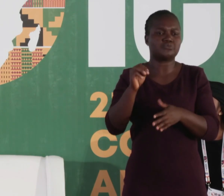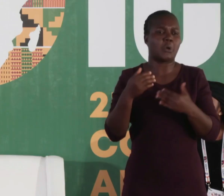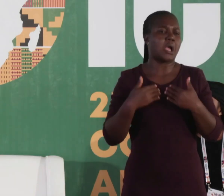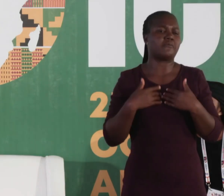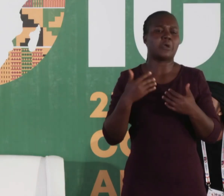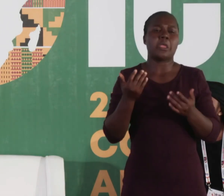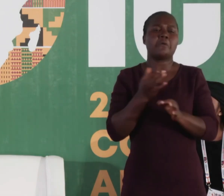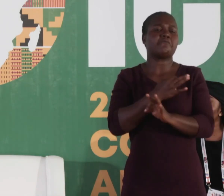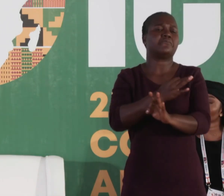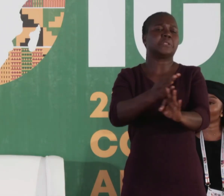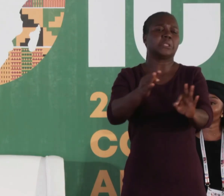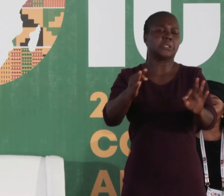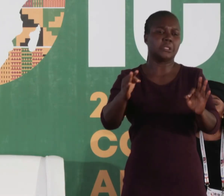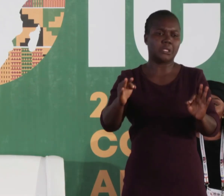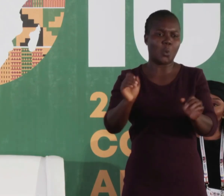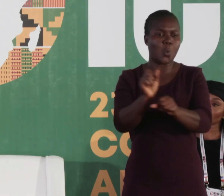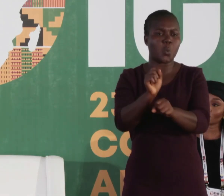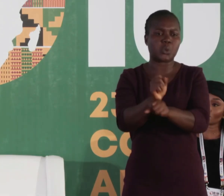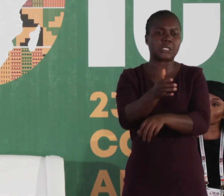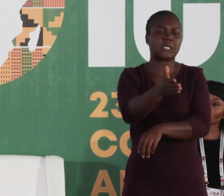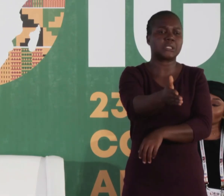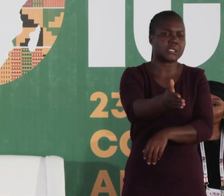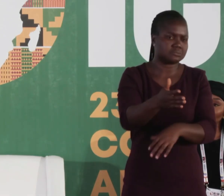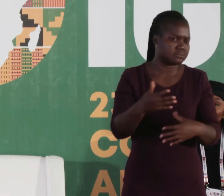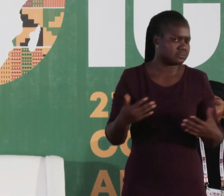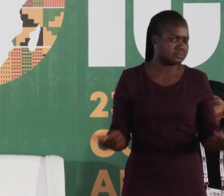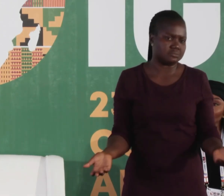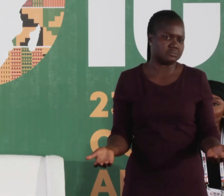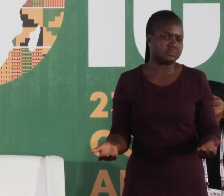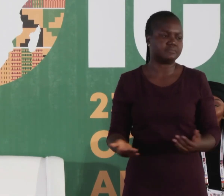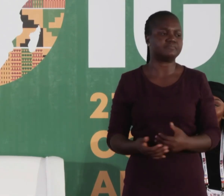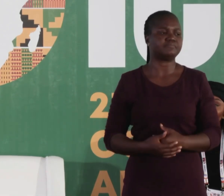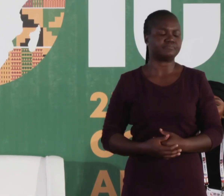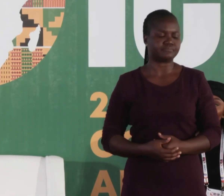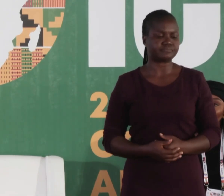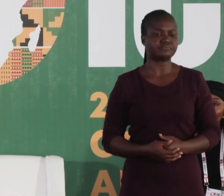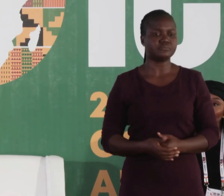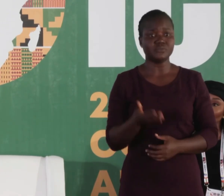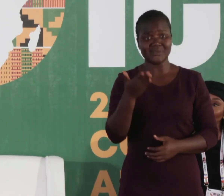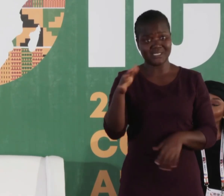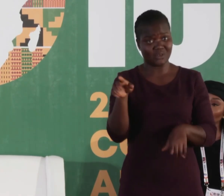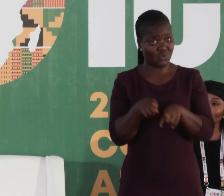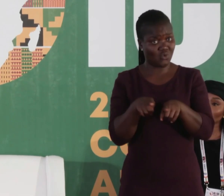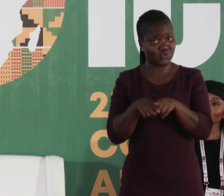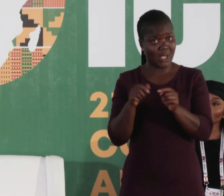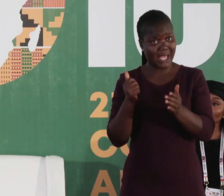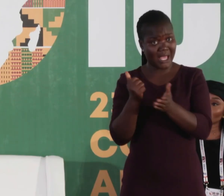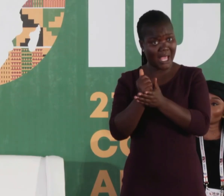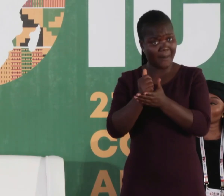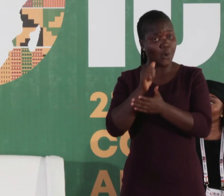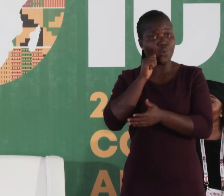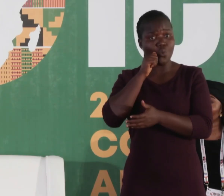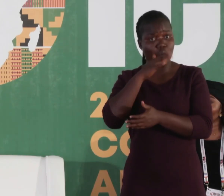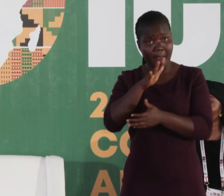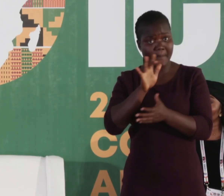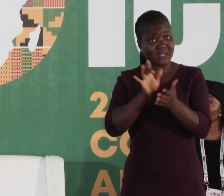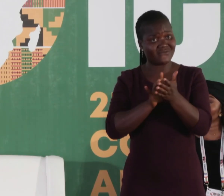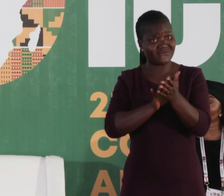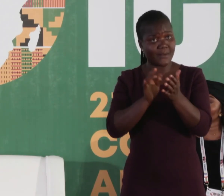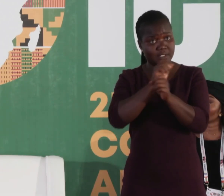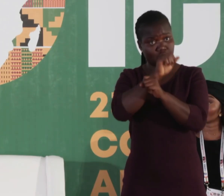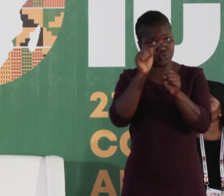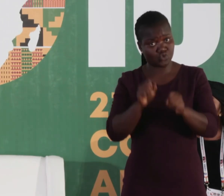sex workers, given their busy work schedules. They were also happy, the female sex